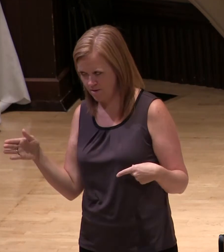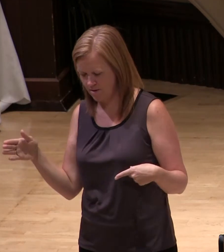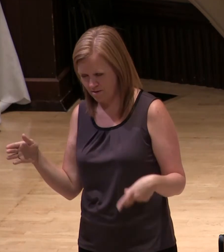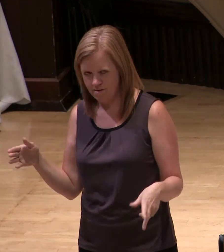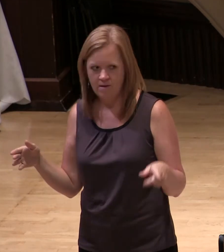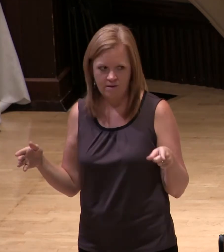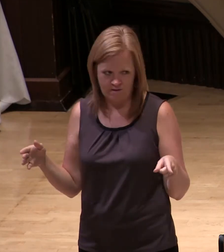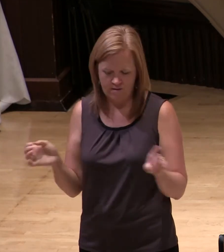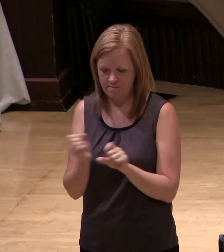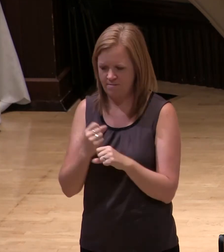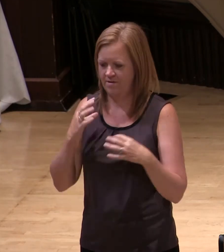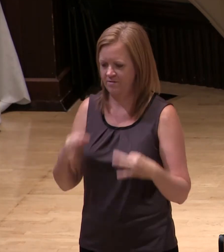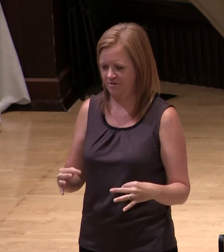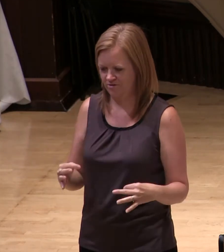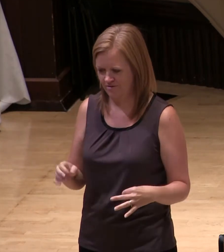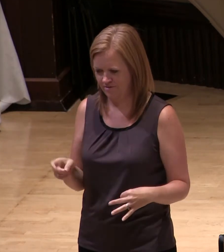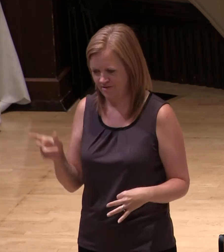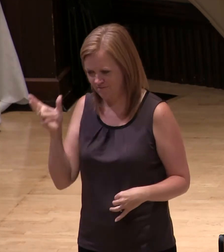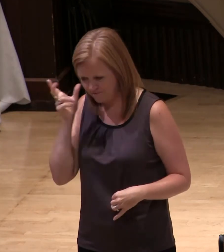conclusion.